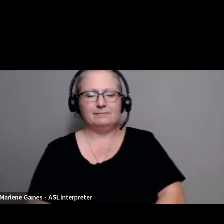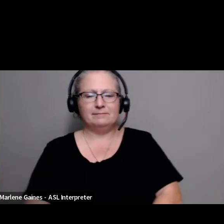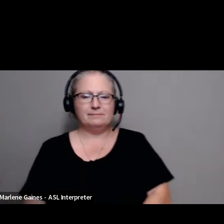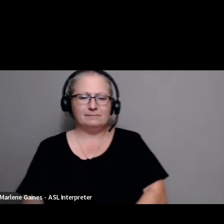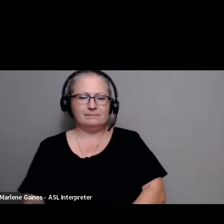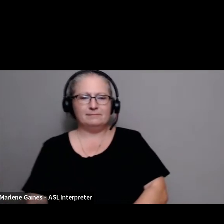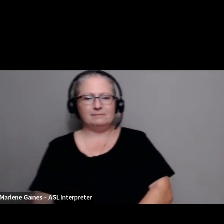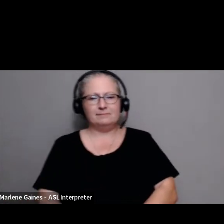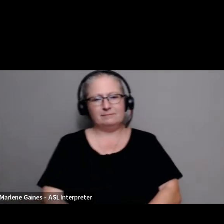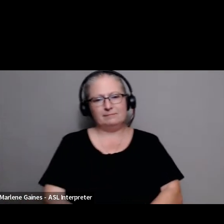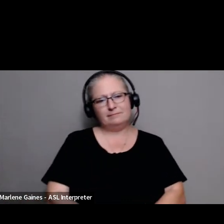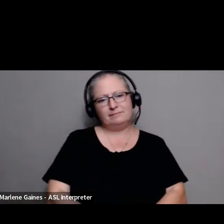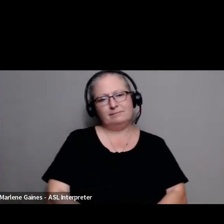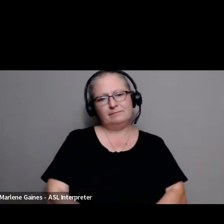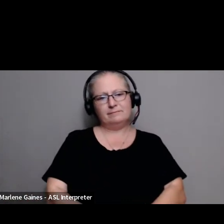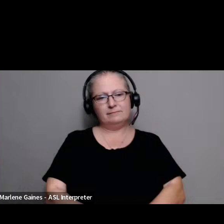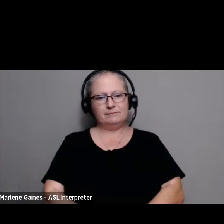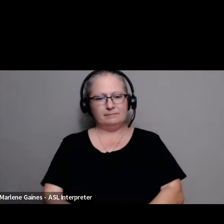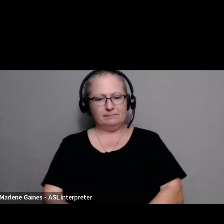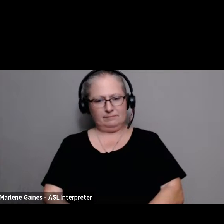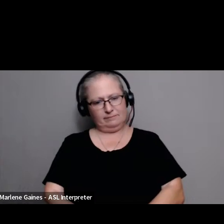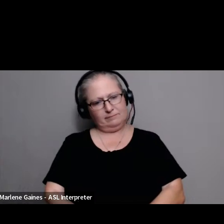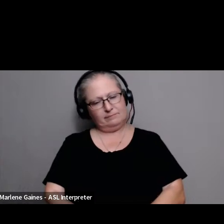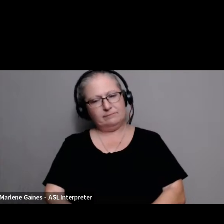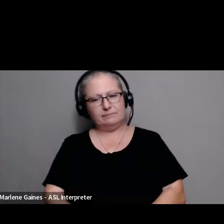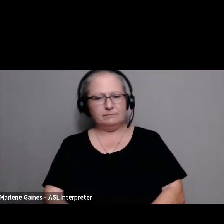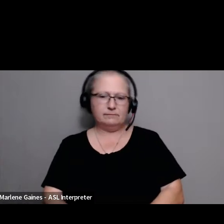They can go ahead.